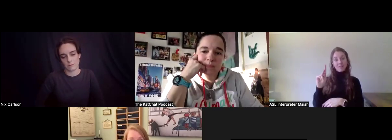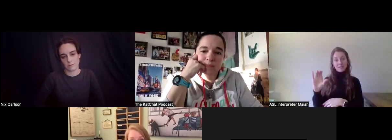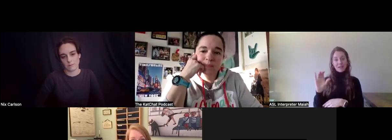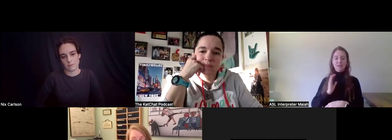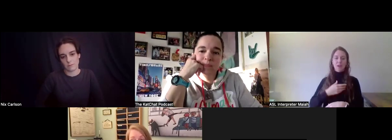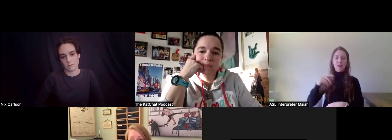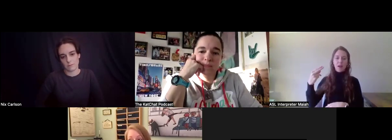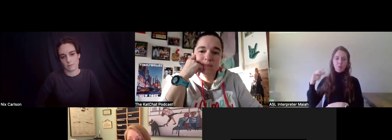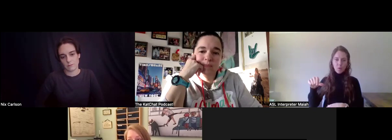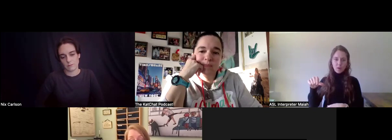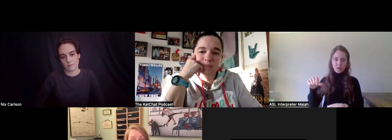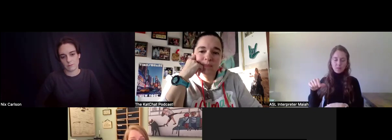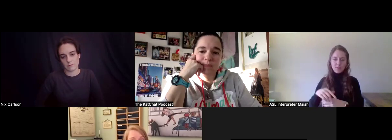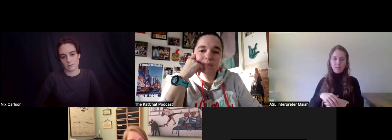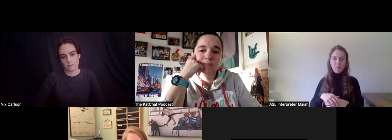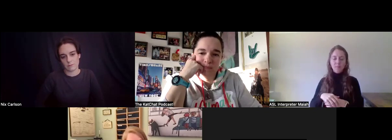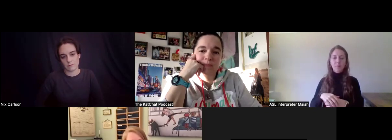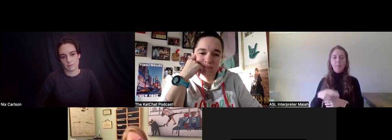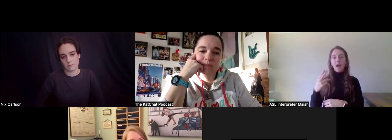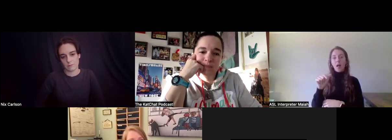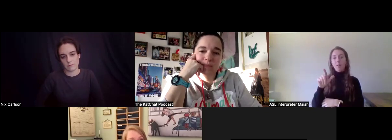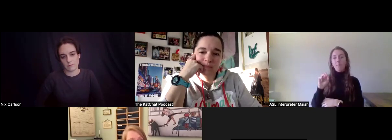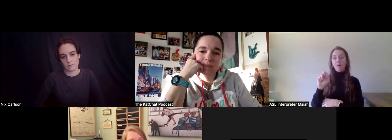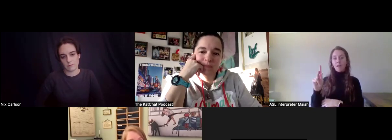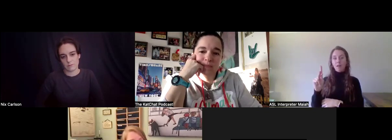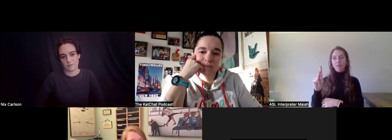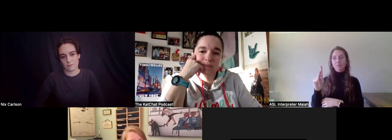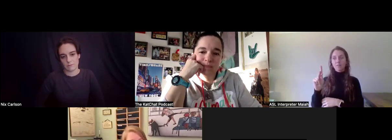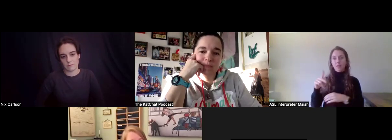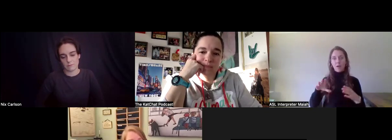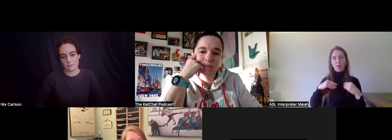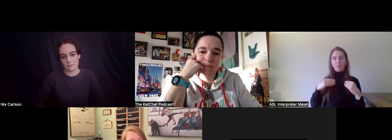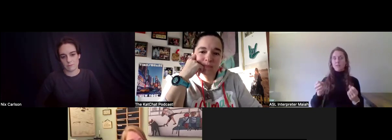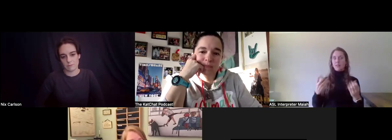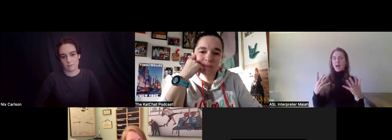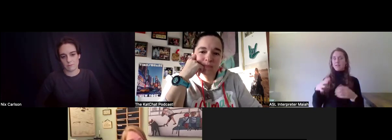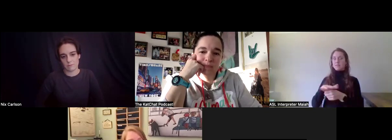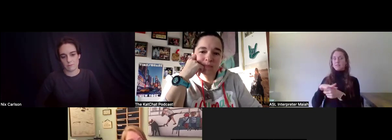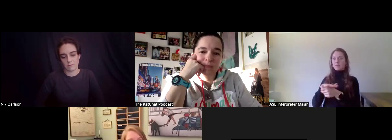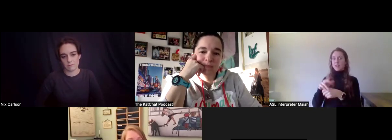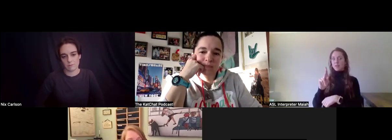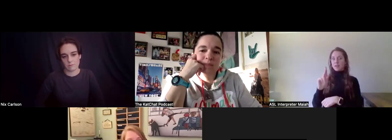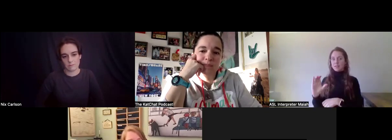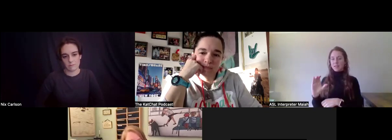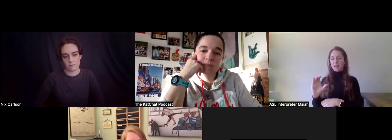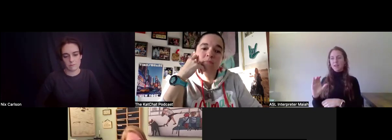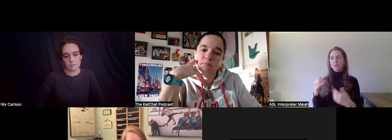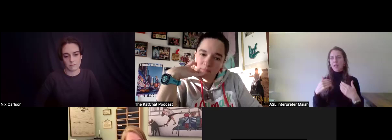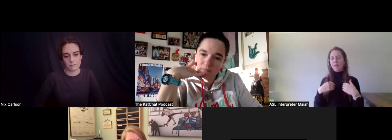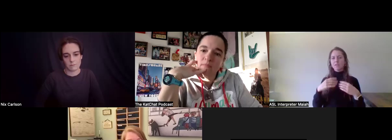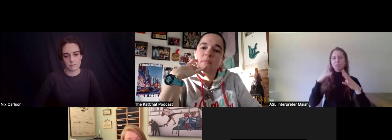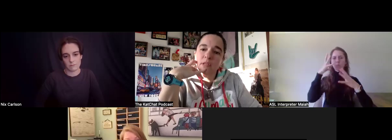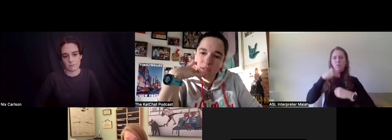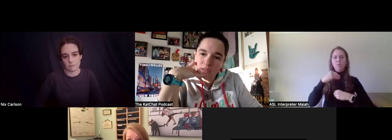and Hallmark owns a lot of downtown Kansas City, and they have this beautiful, Crown